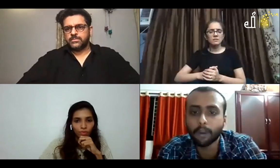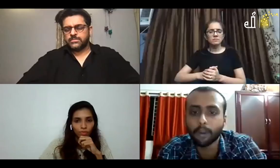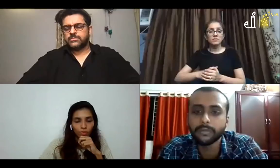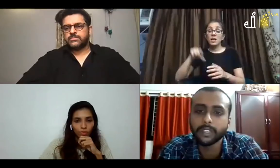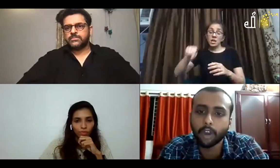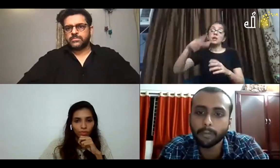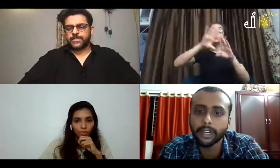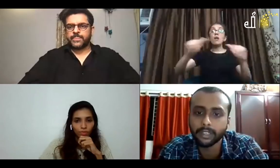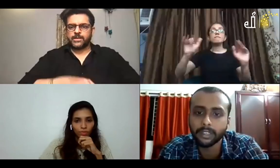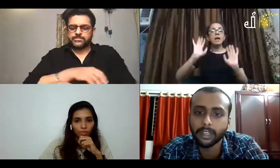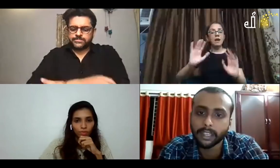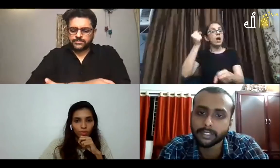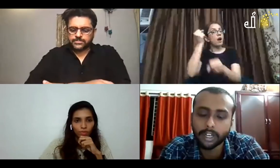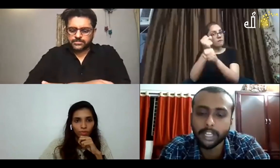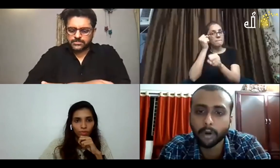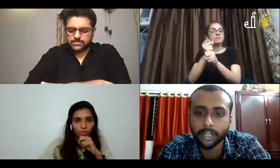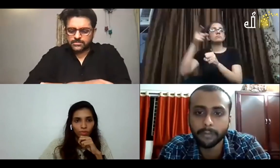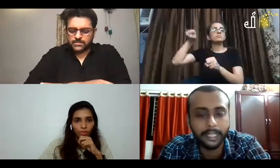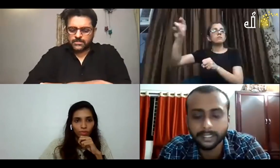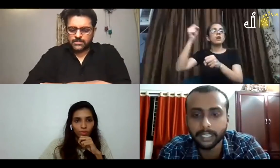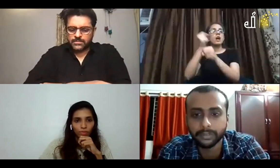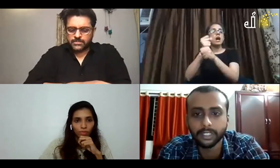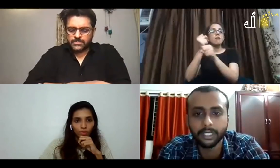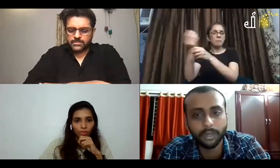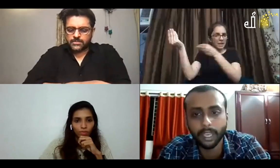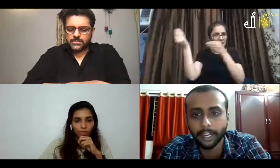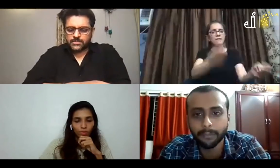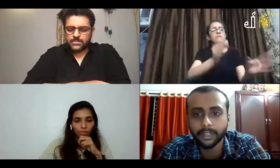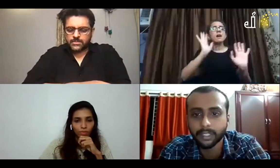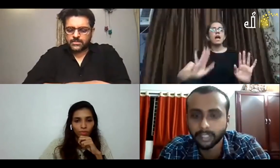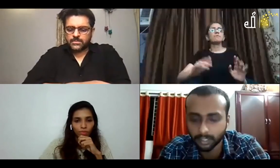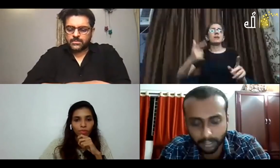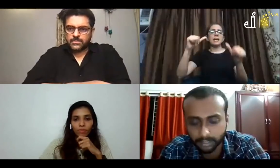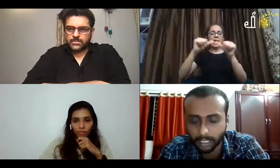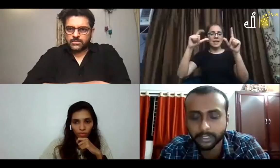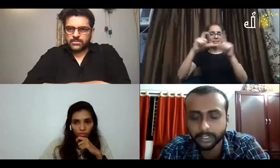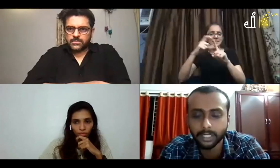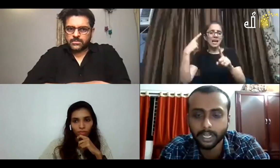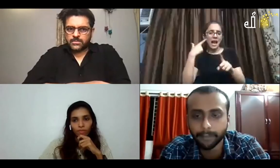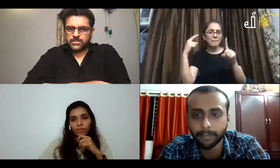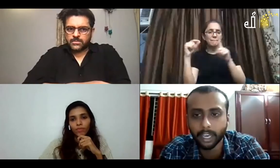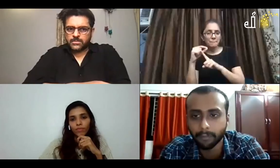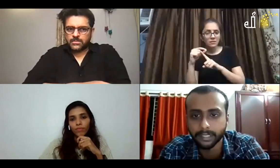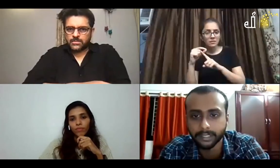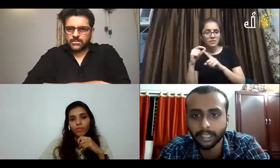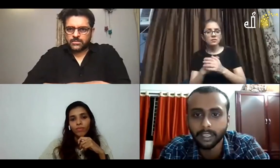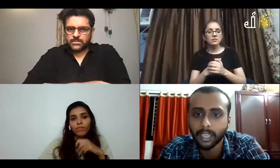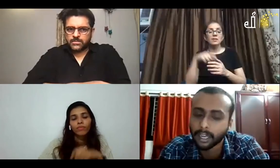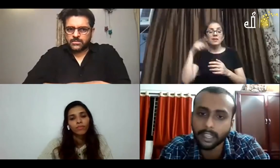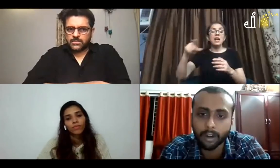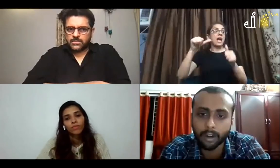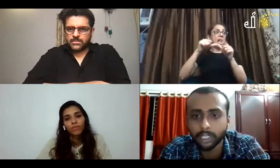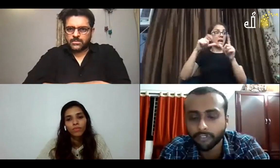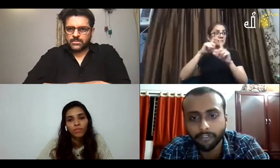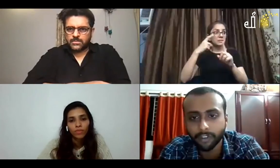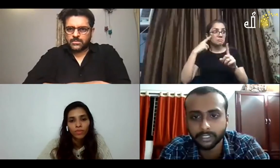this problem, the government has already brought in many schemes, including IDIP. The schemes names are IDIP, RBSK, and